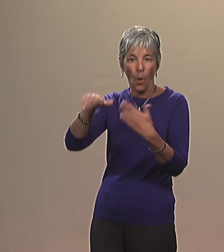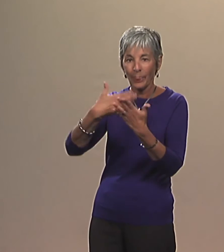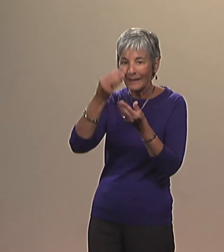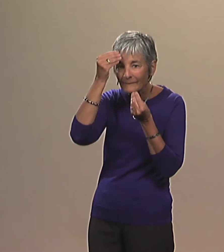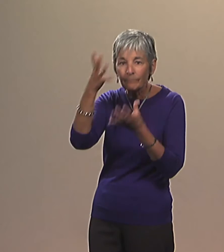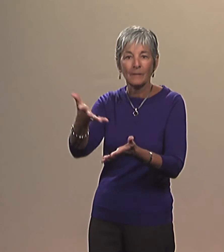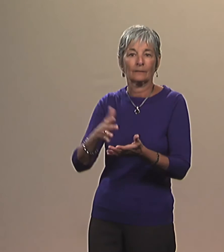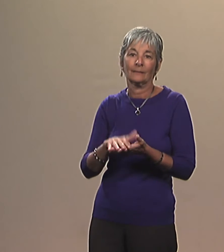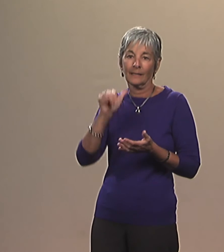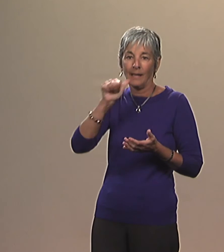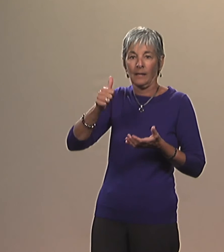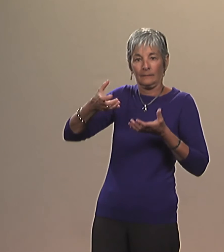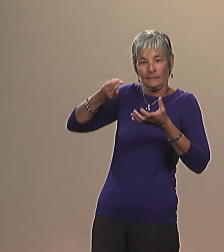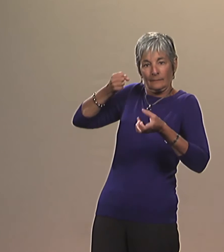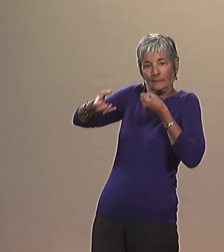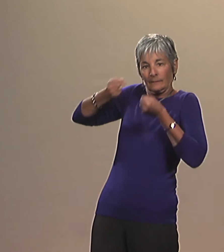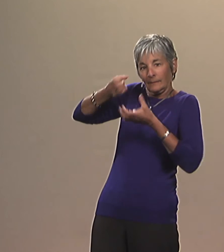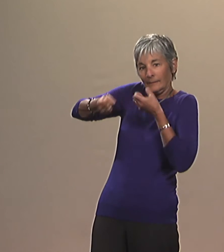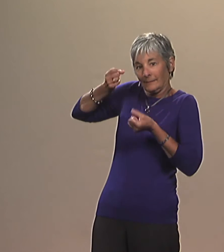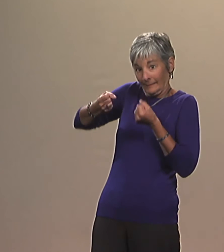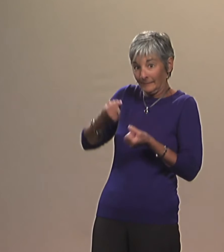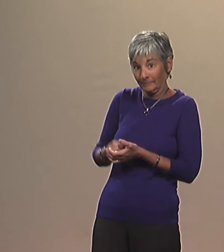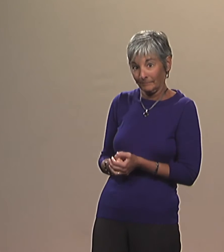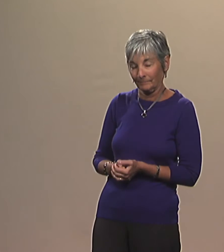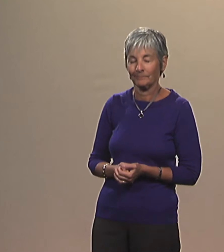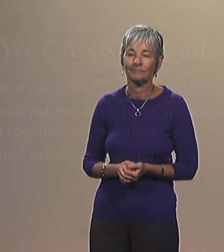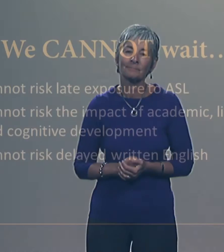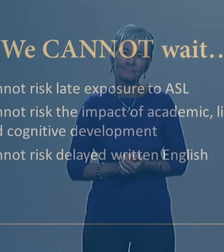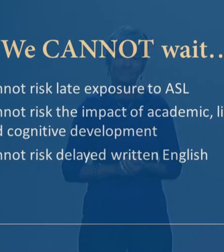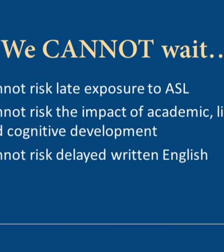all of the information, and not hold anything back.